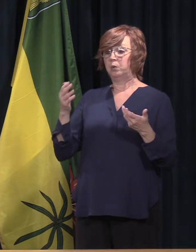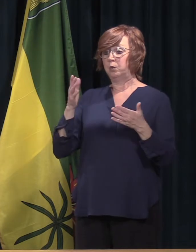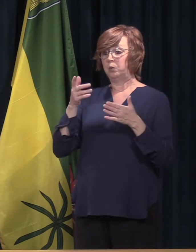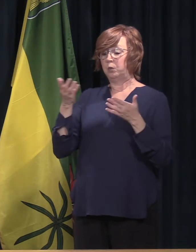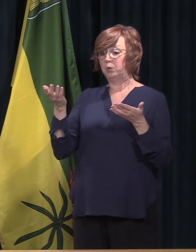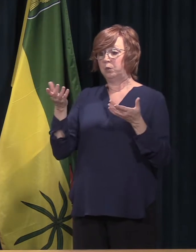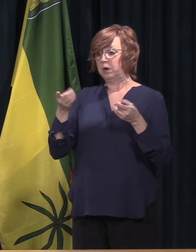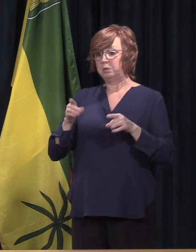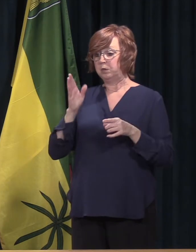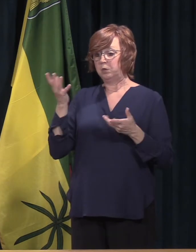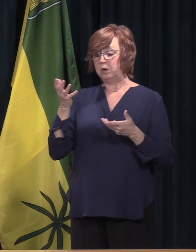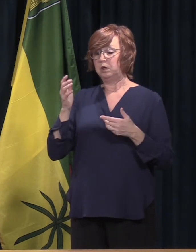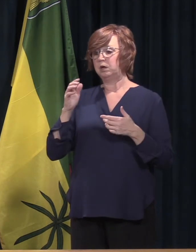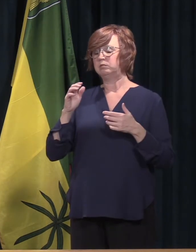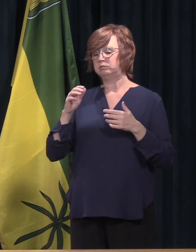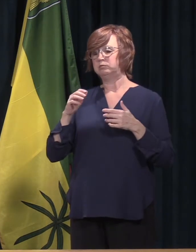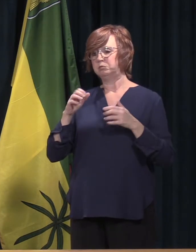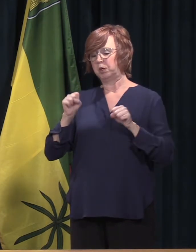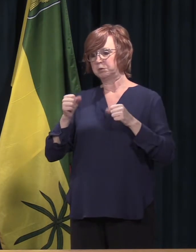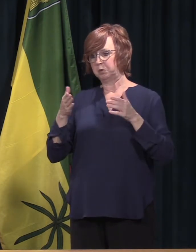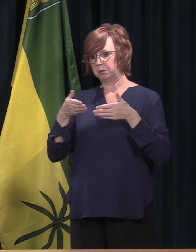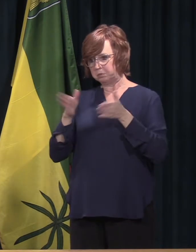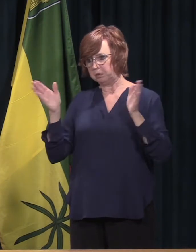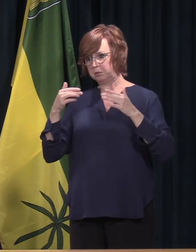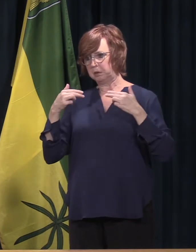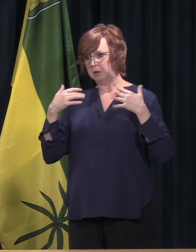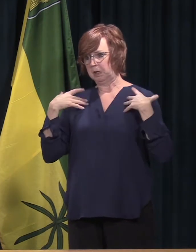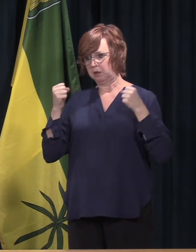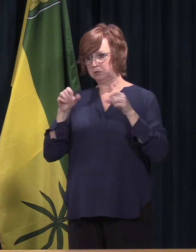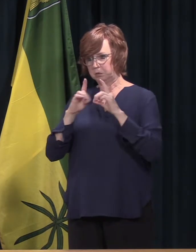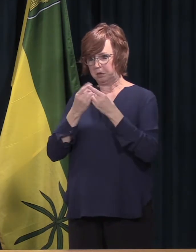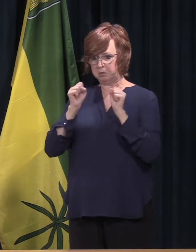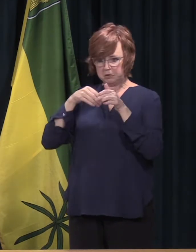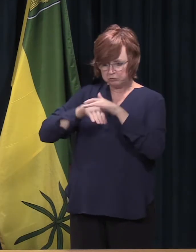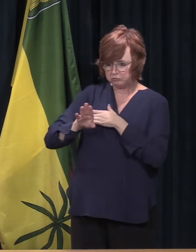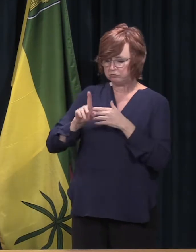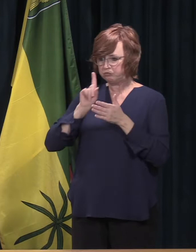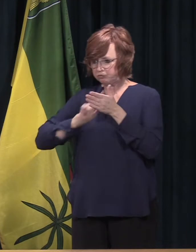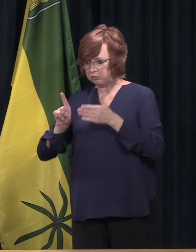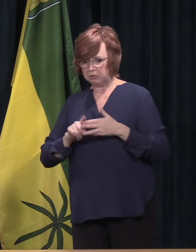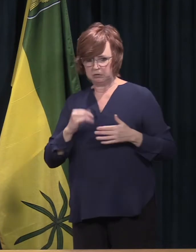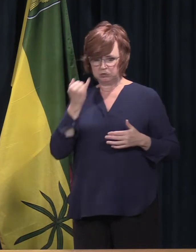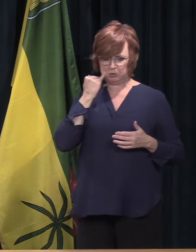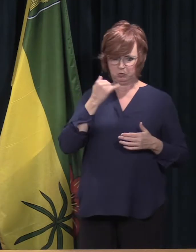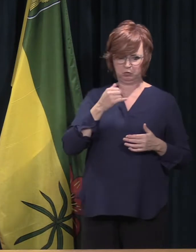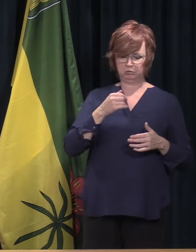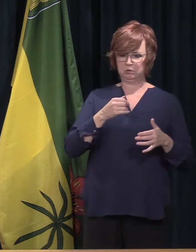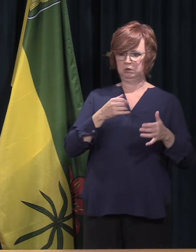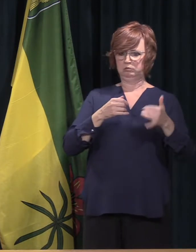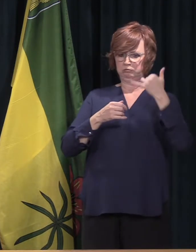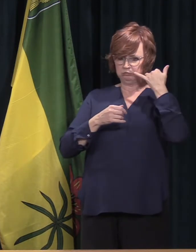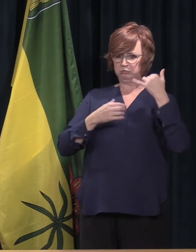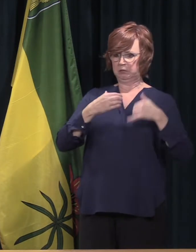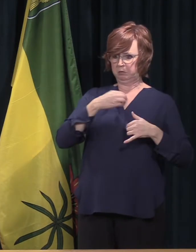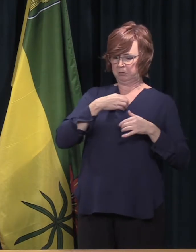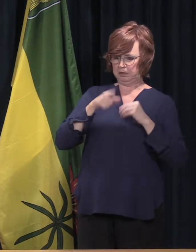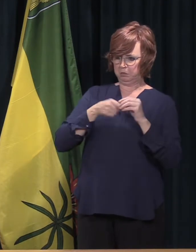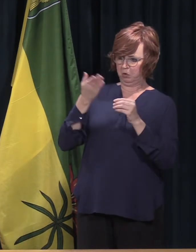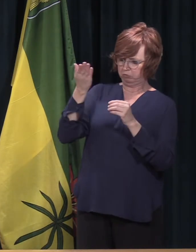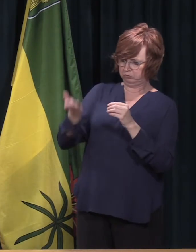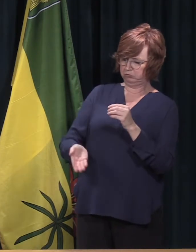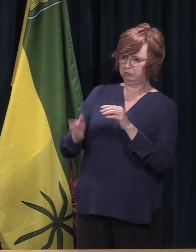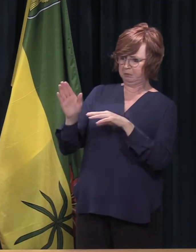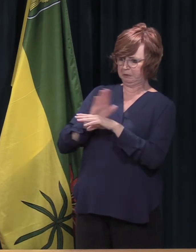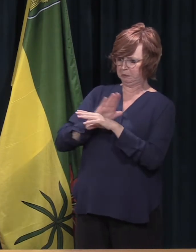either as part of routine inspection or on the basis of a complaint. But having said that, I do want to